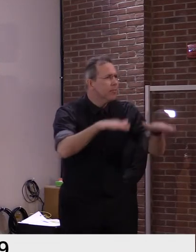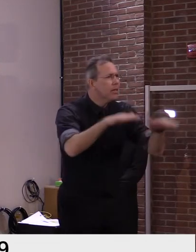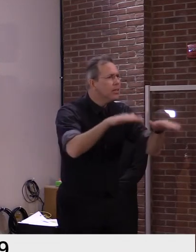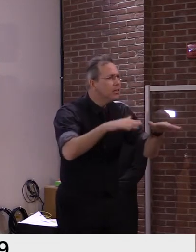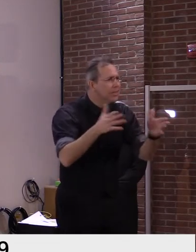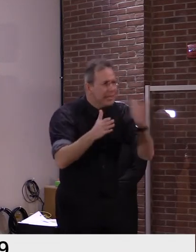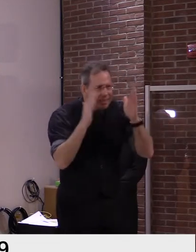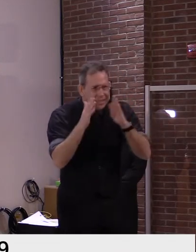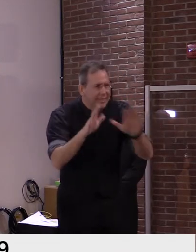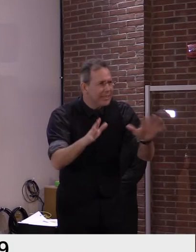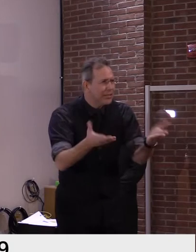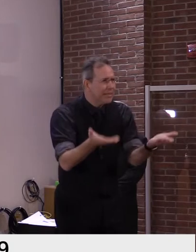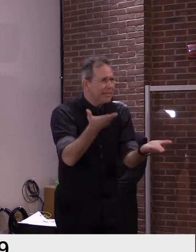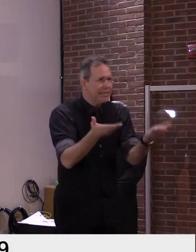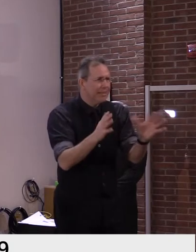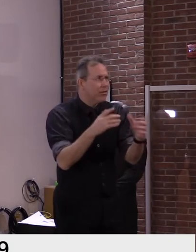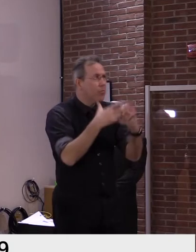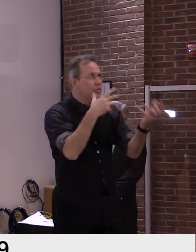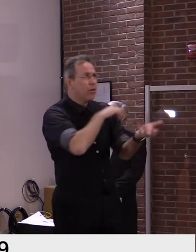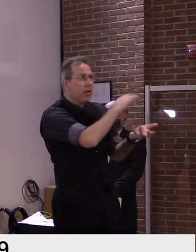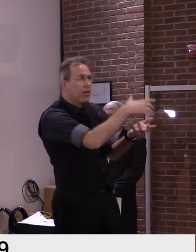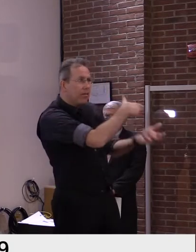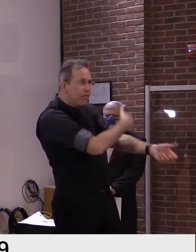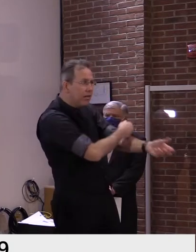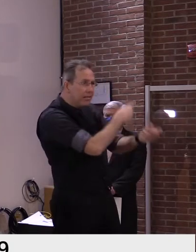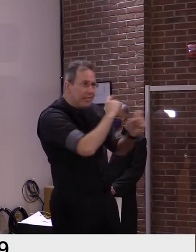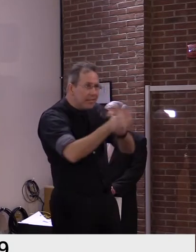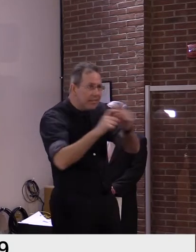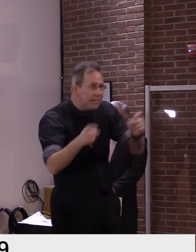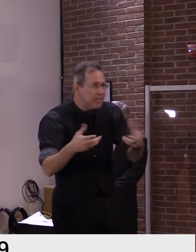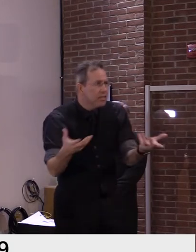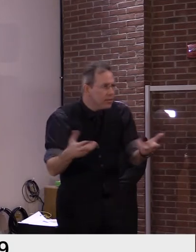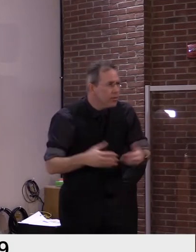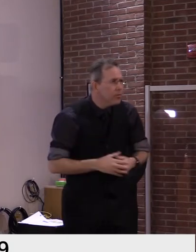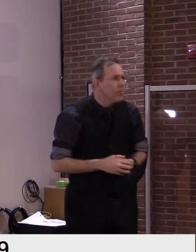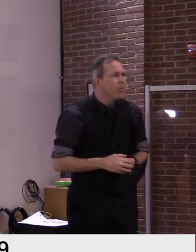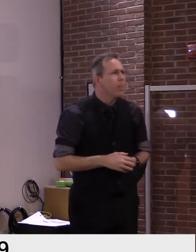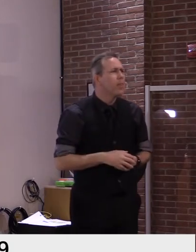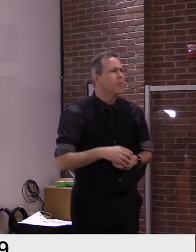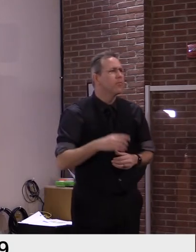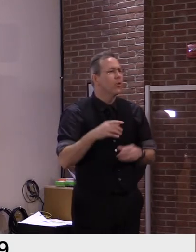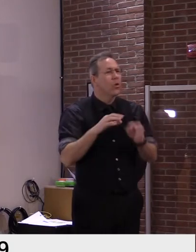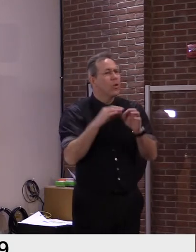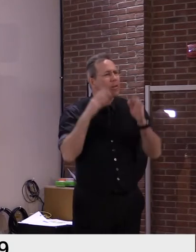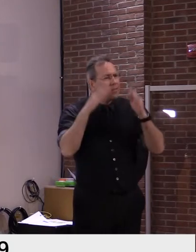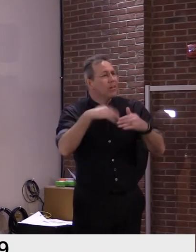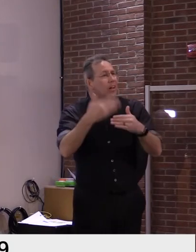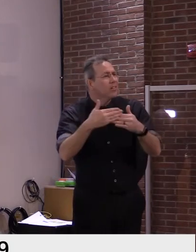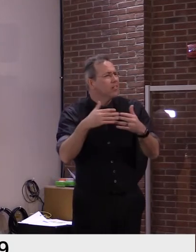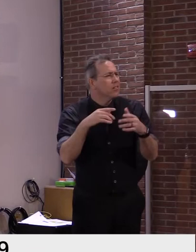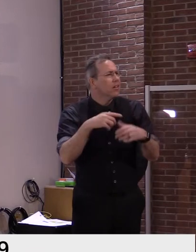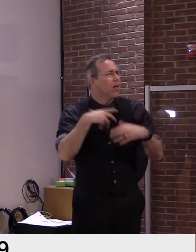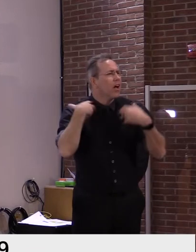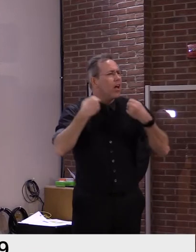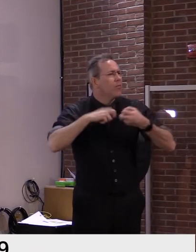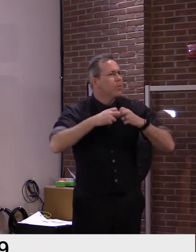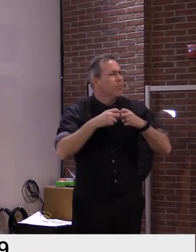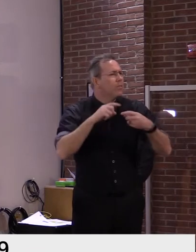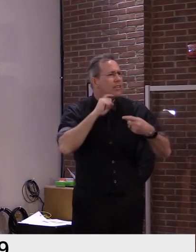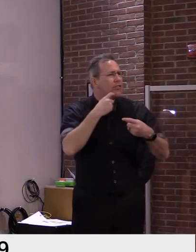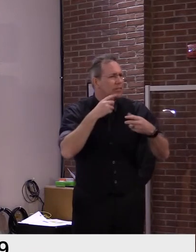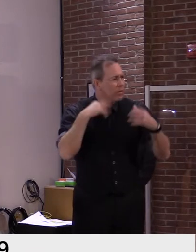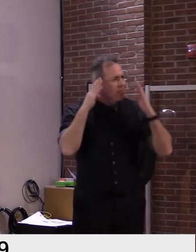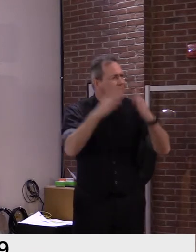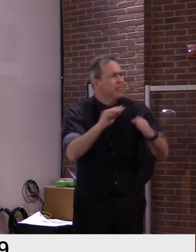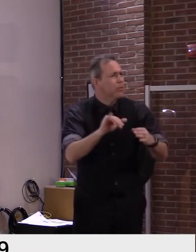with those health conditions, certain health conditions, we believe, by the end of March or somewhere in that range, and then